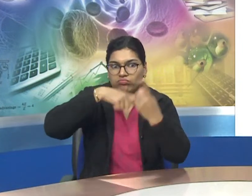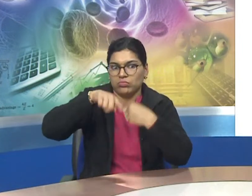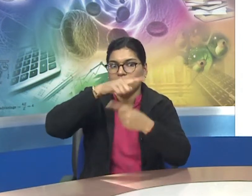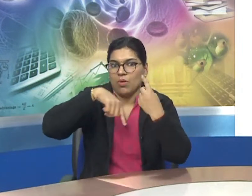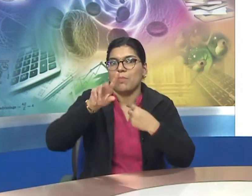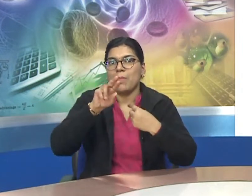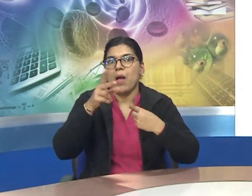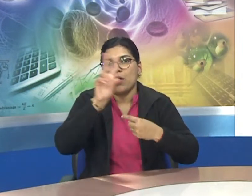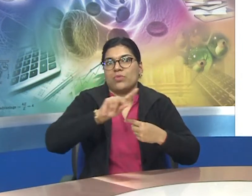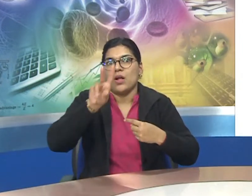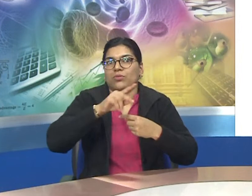like wind energy,